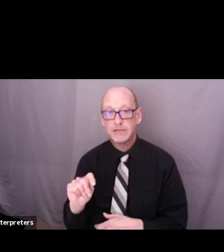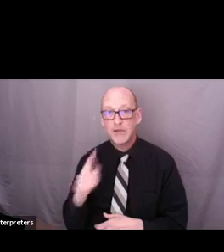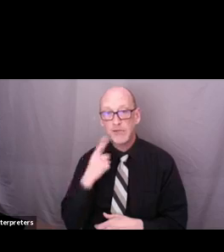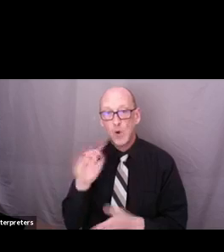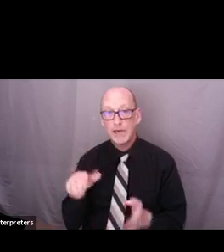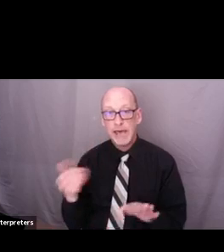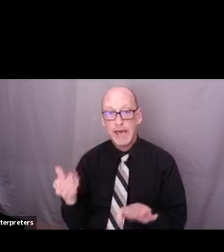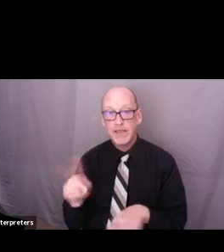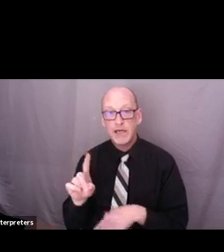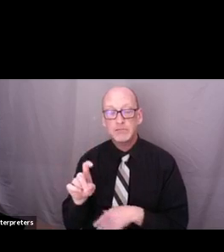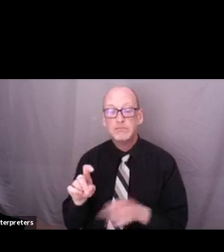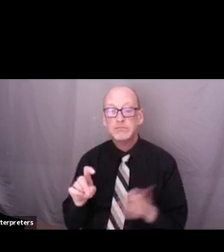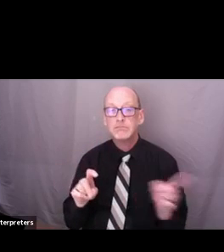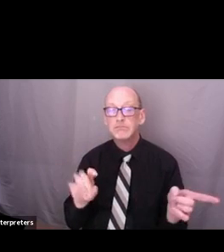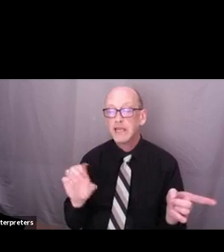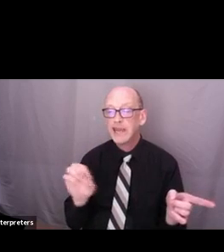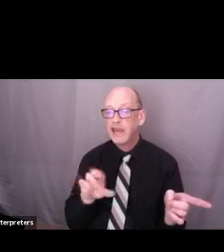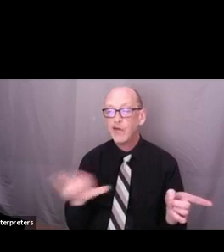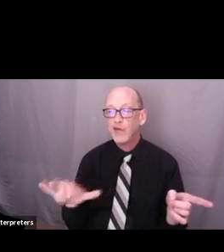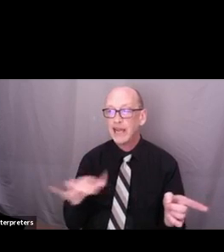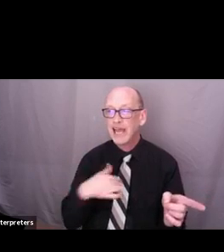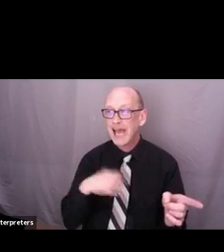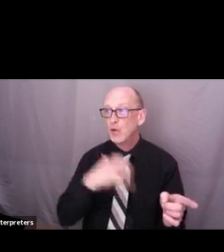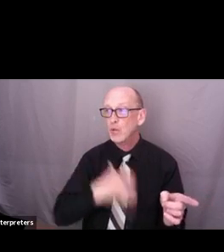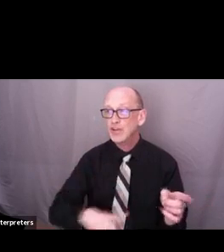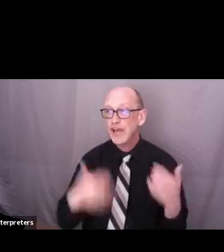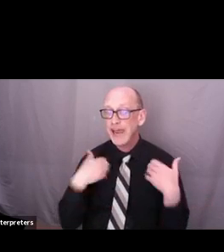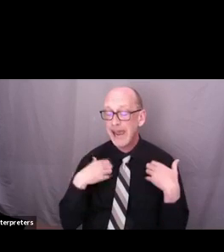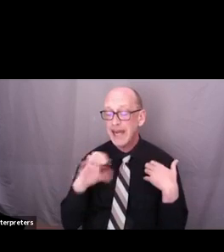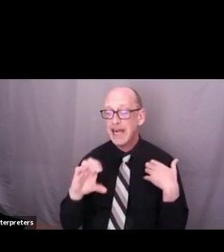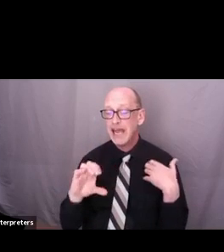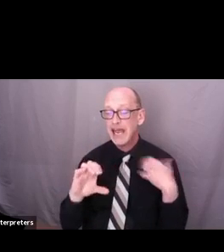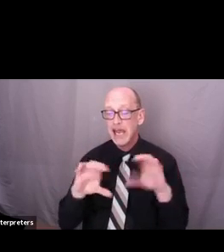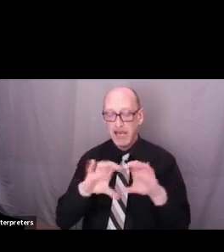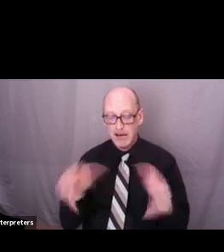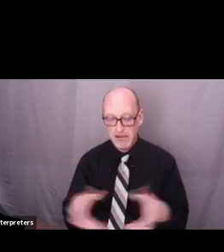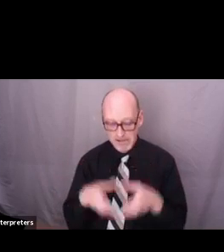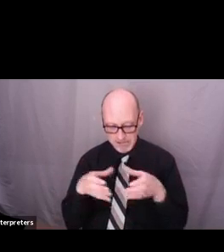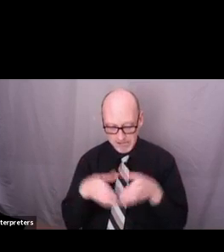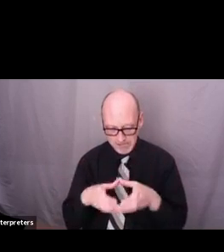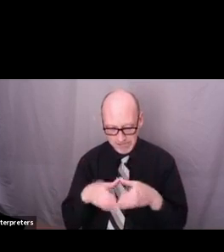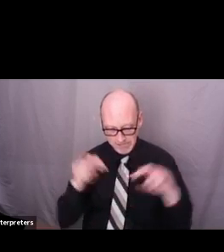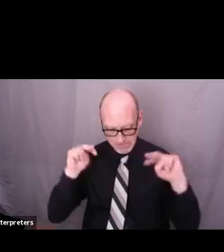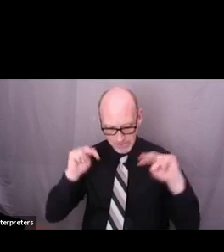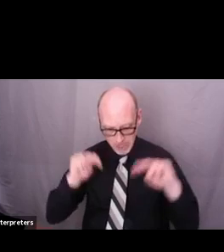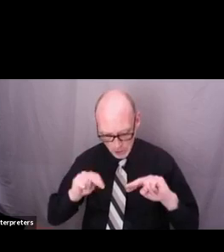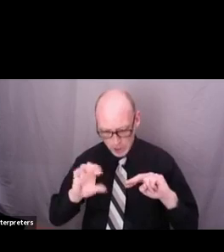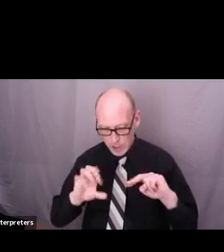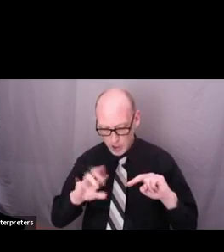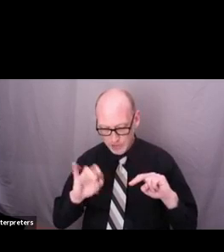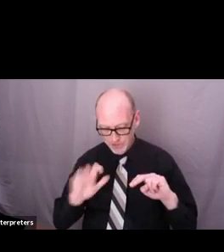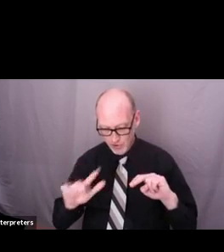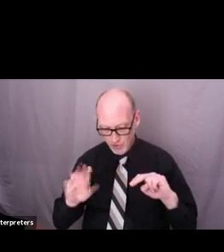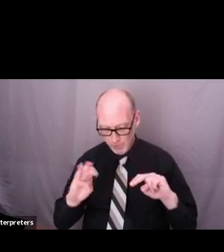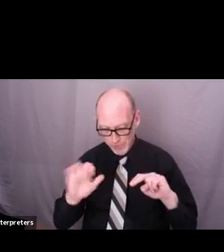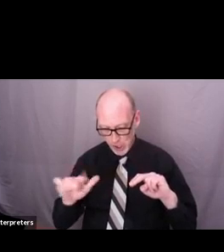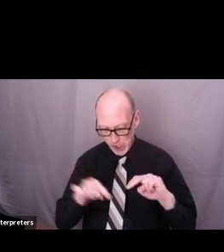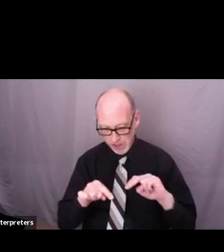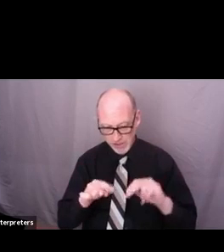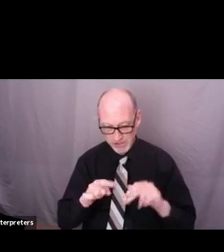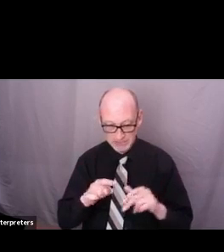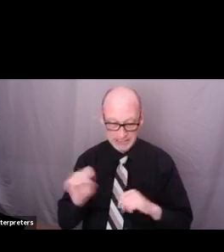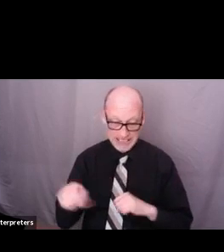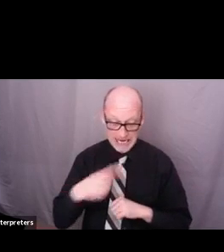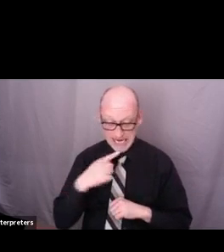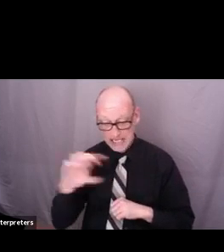yes or no, and then given a reason why we might be considered a hotspot. From